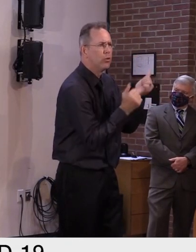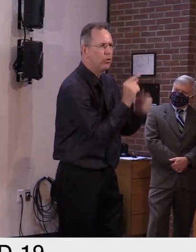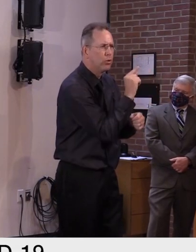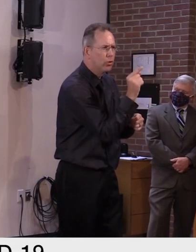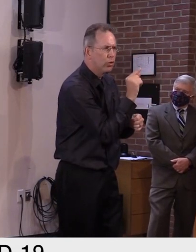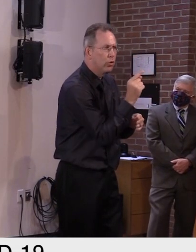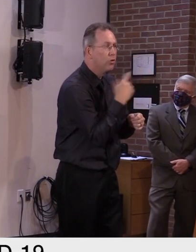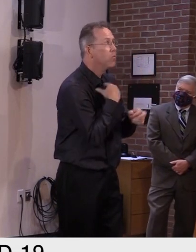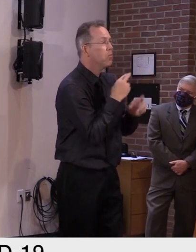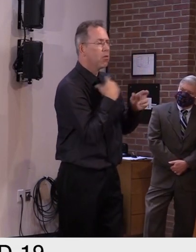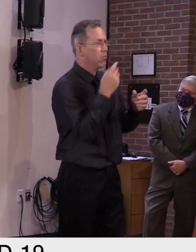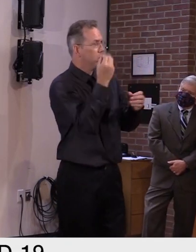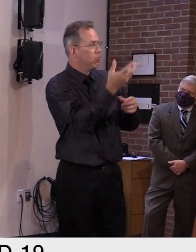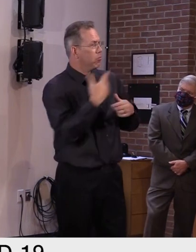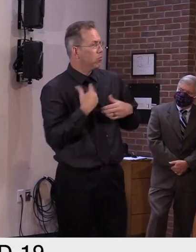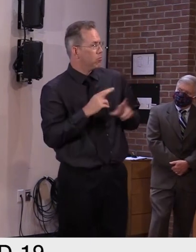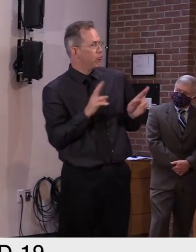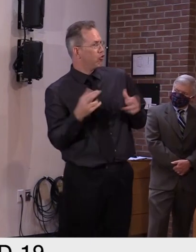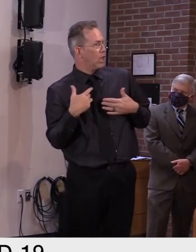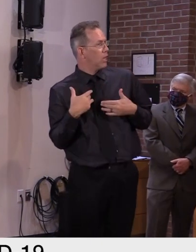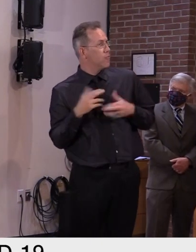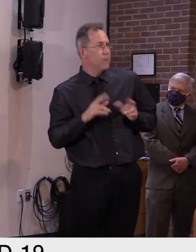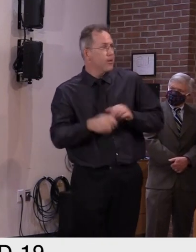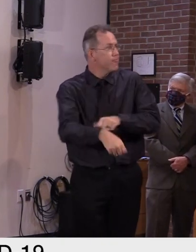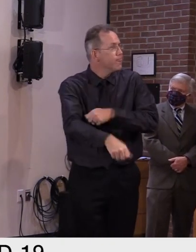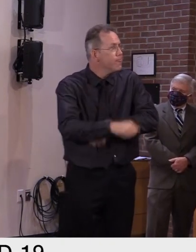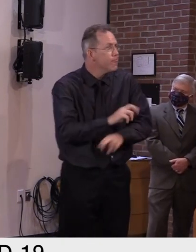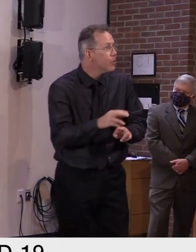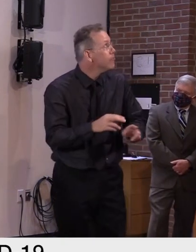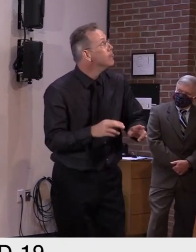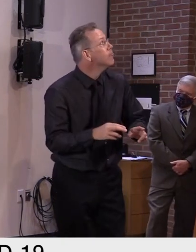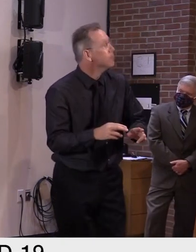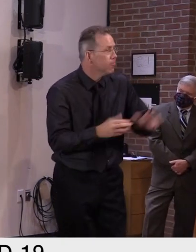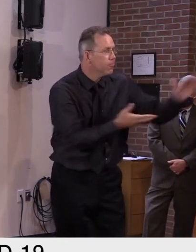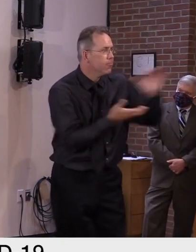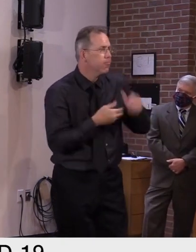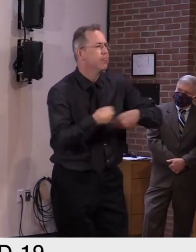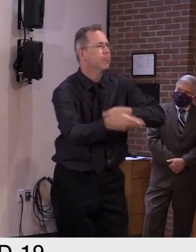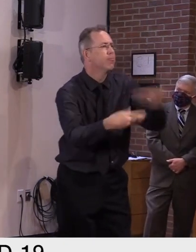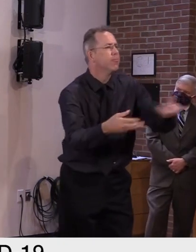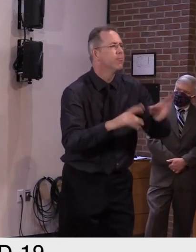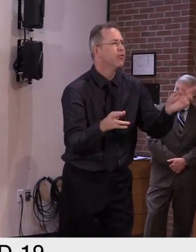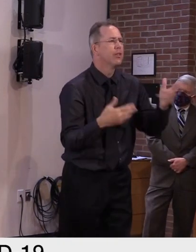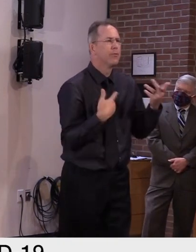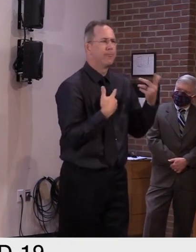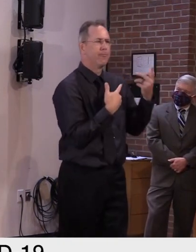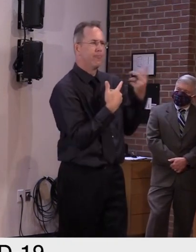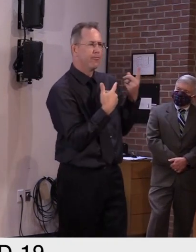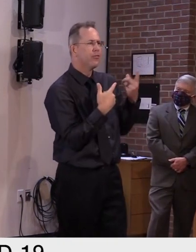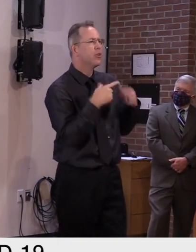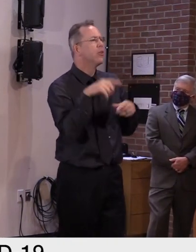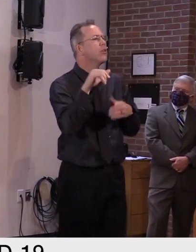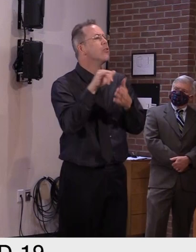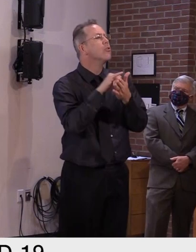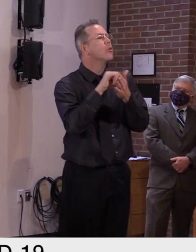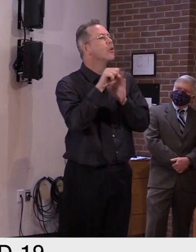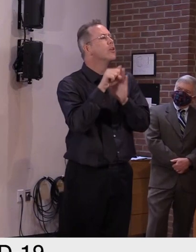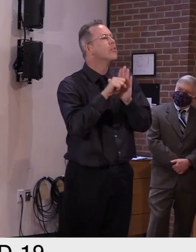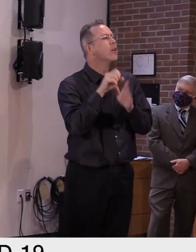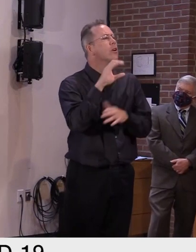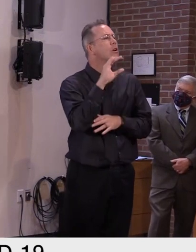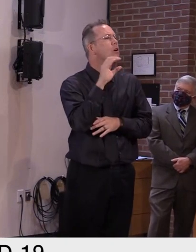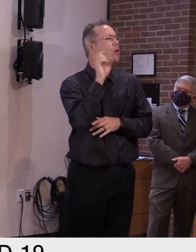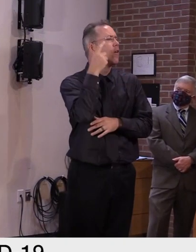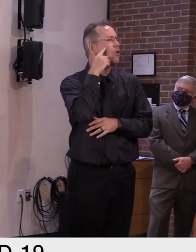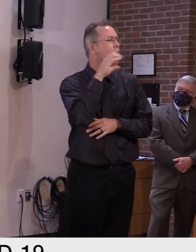more guidance by the federal government. I think Governor Cuomo even said, you know, we don't know what it's going to look